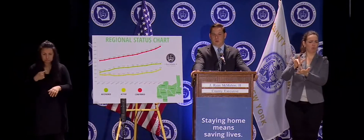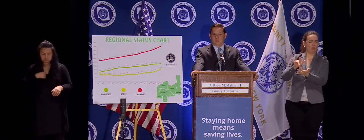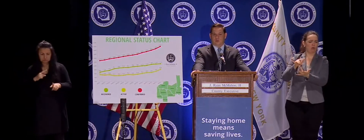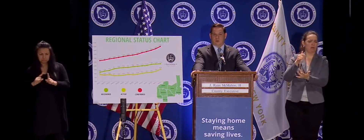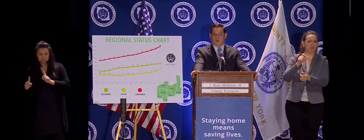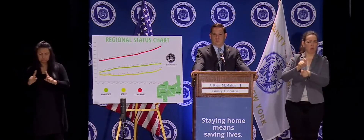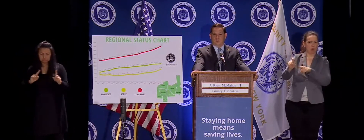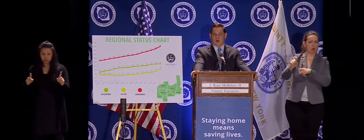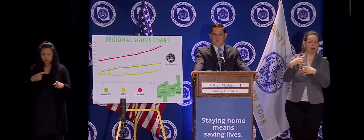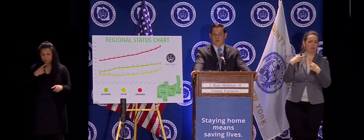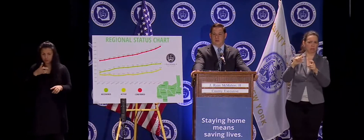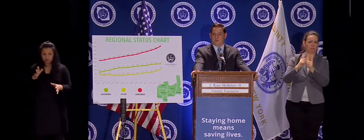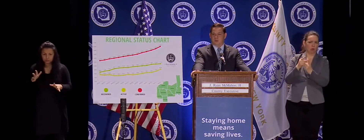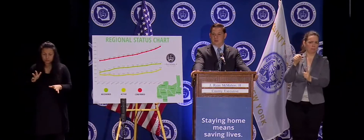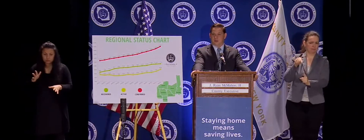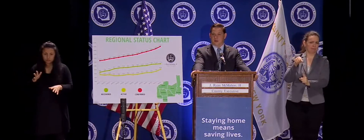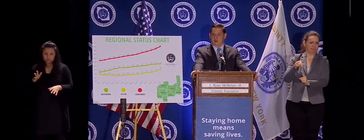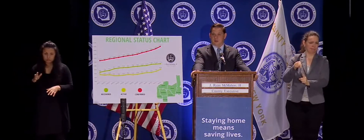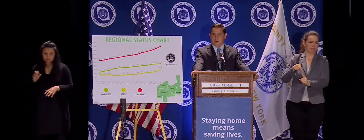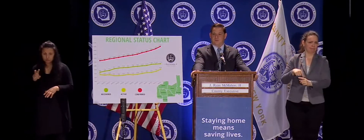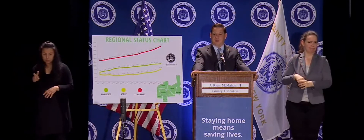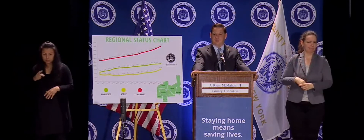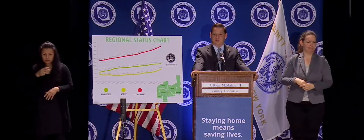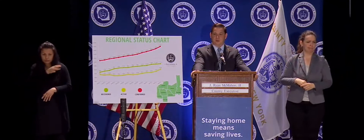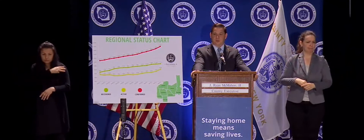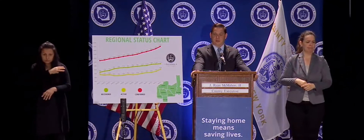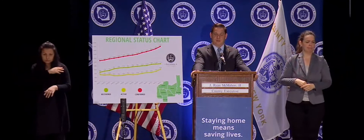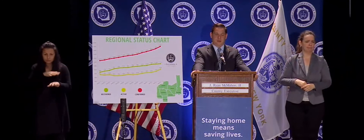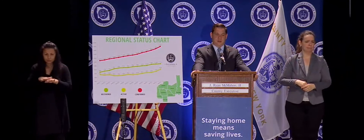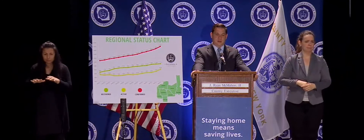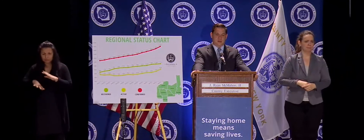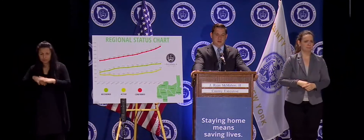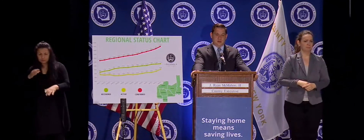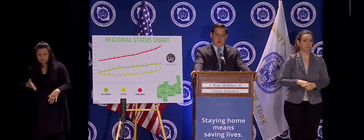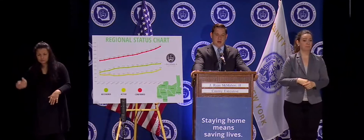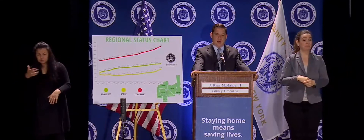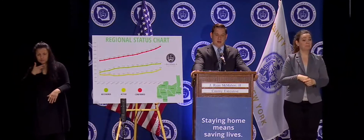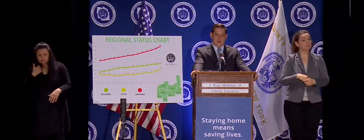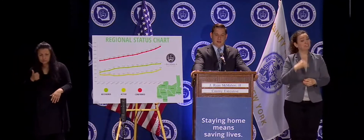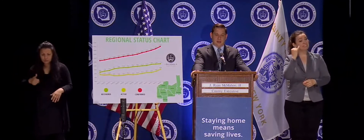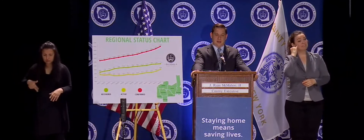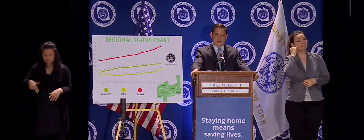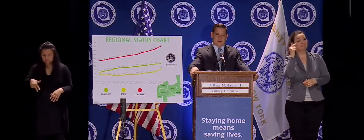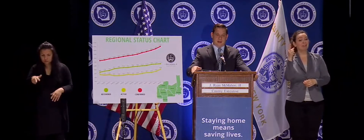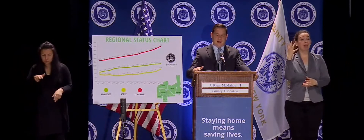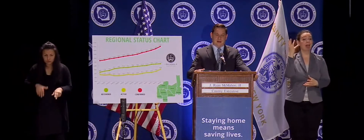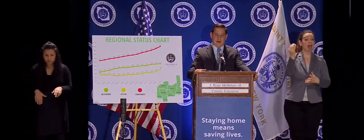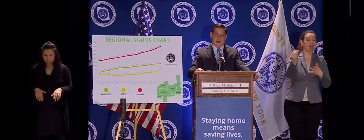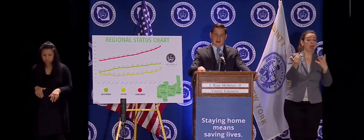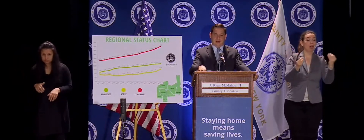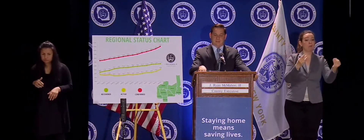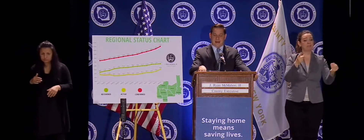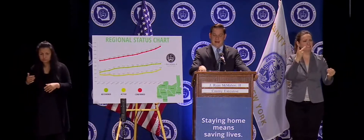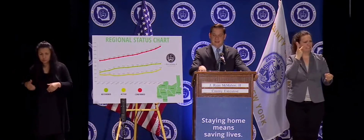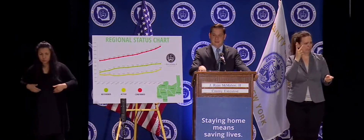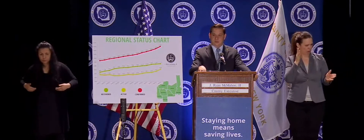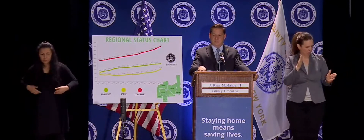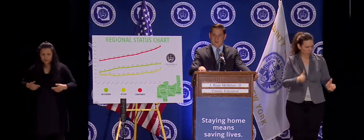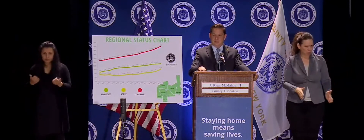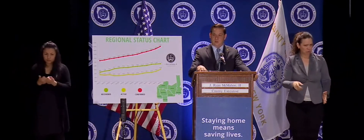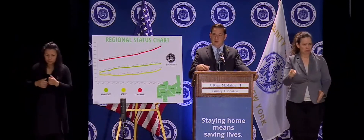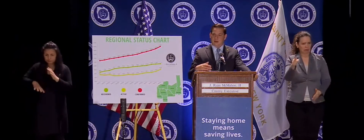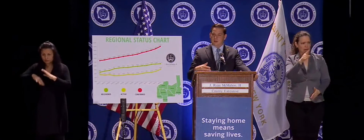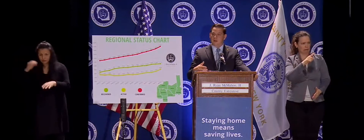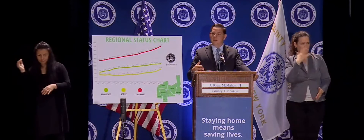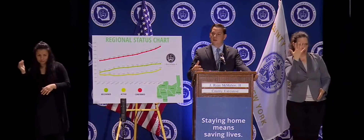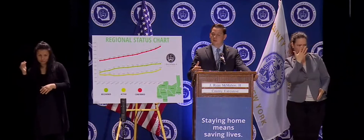2 wonderful walks on the Loop the Lake Trail, our famous Loop the Lake Trail. And I had a mask with